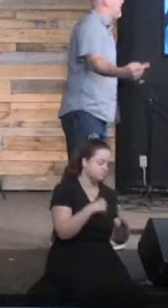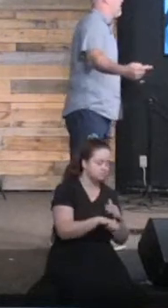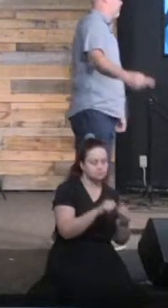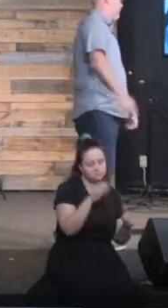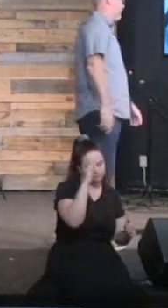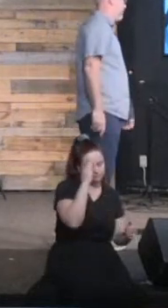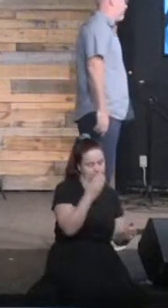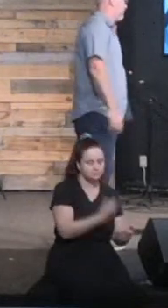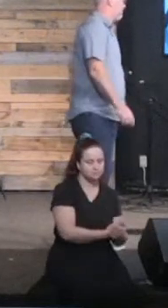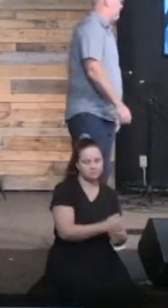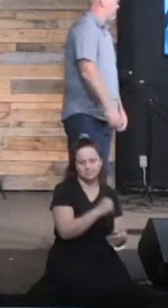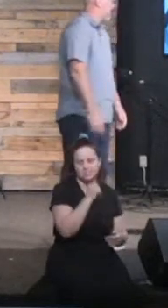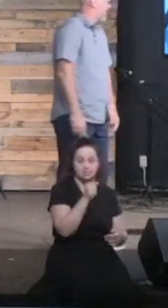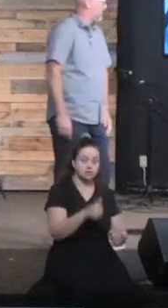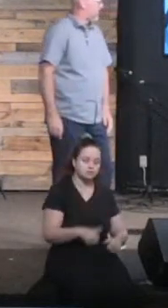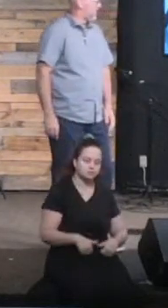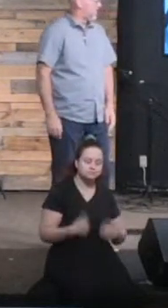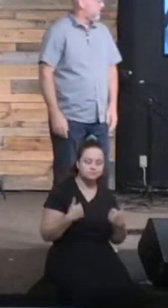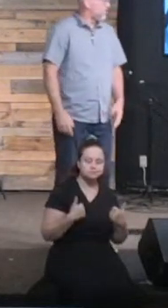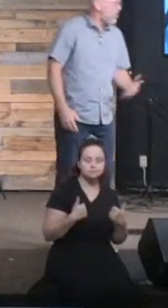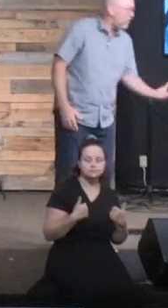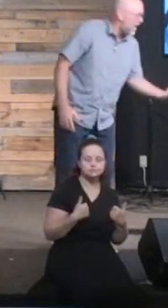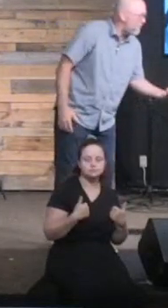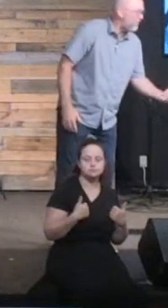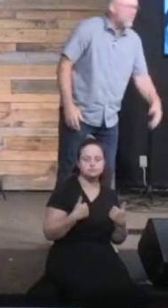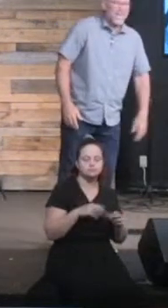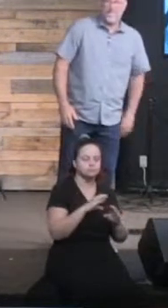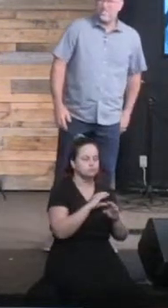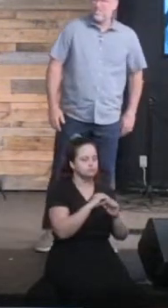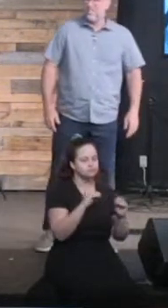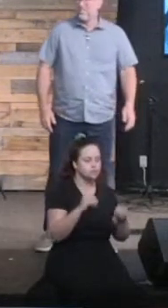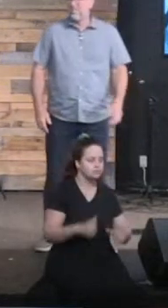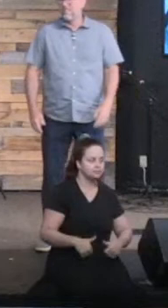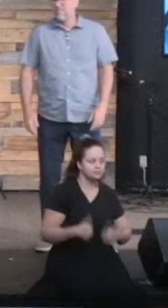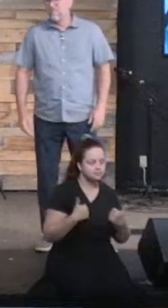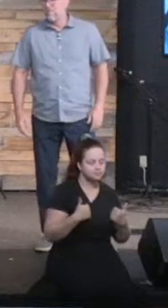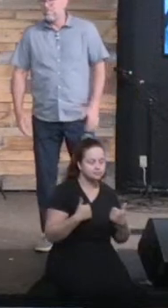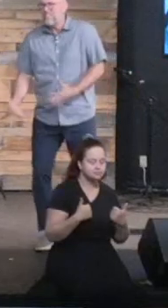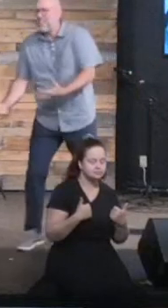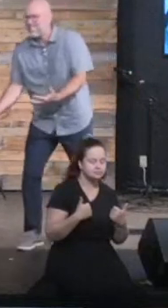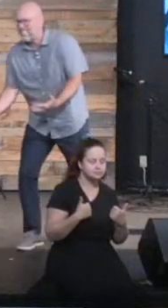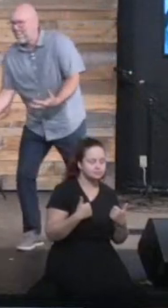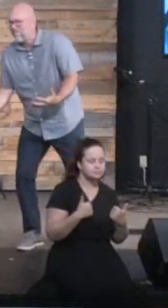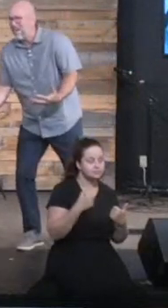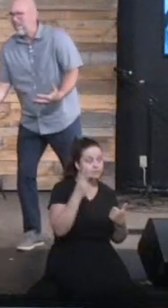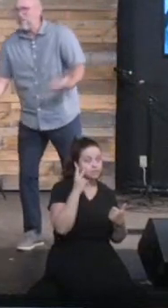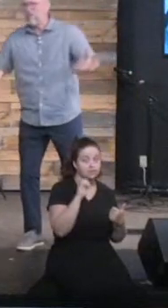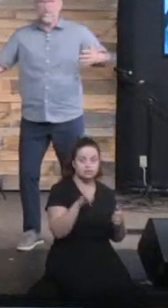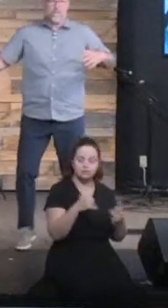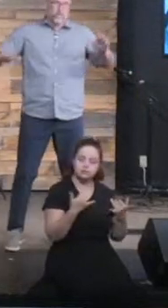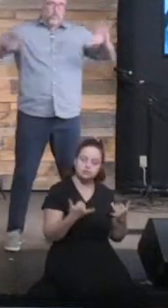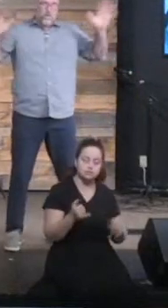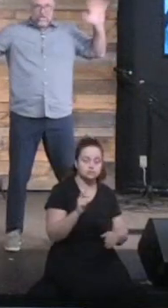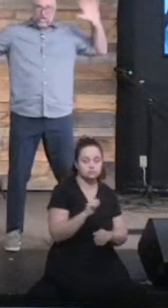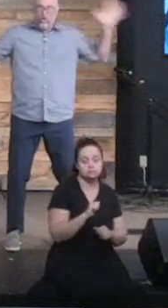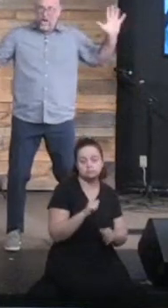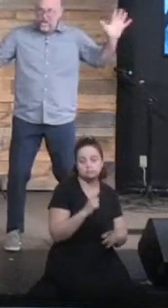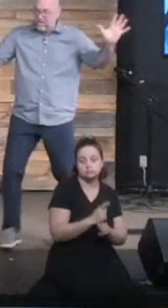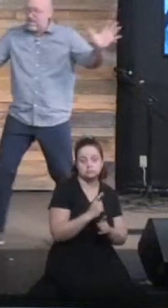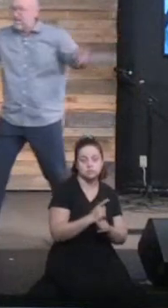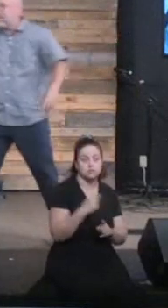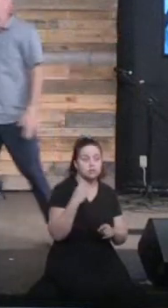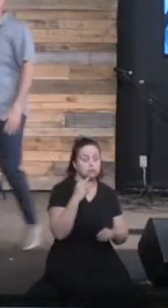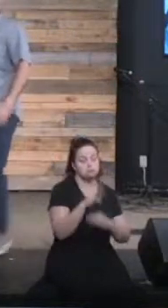didn't even live there was no life in that we see that today right I mean the